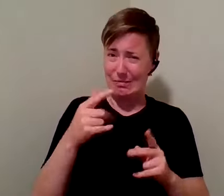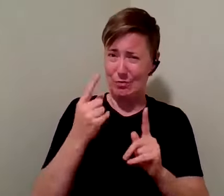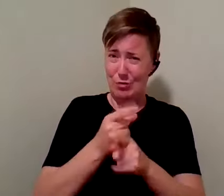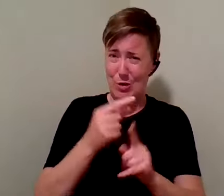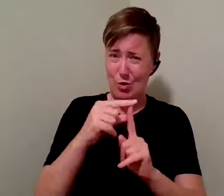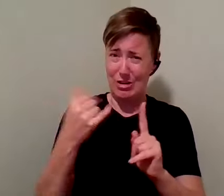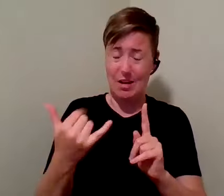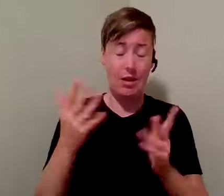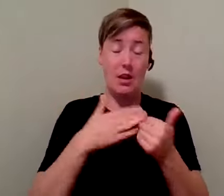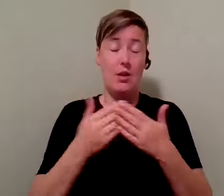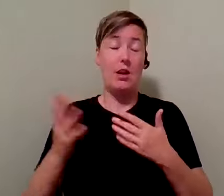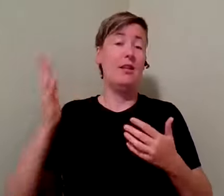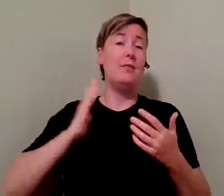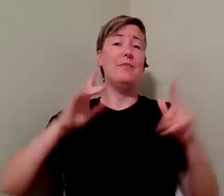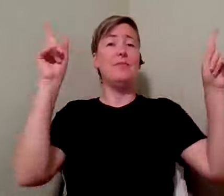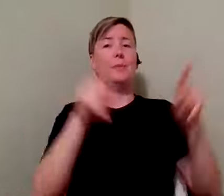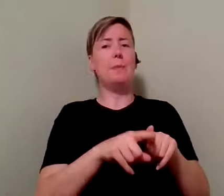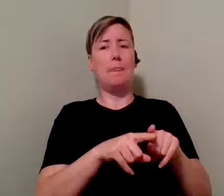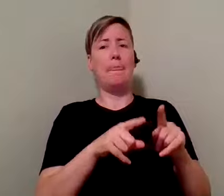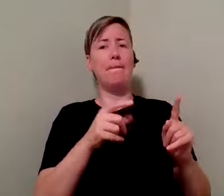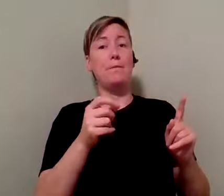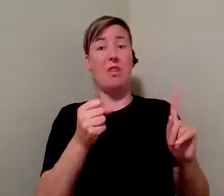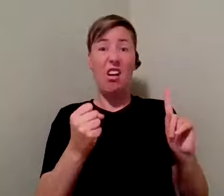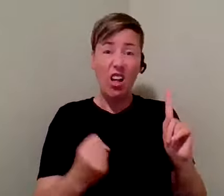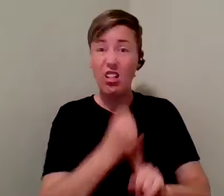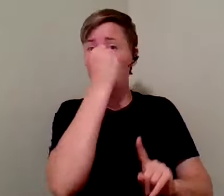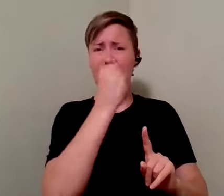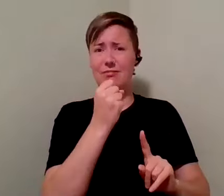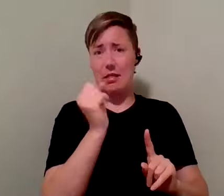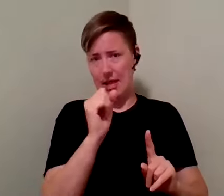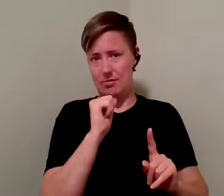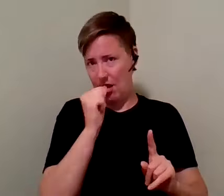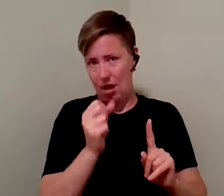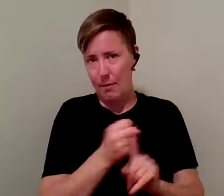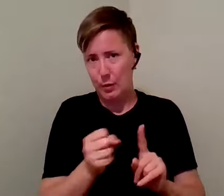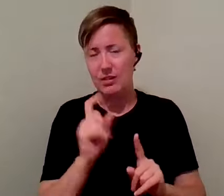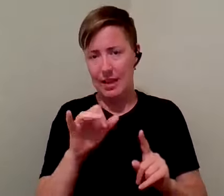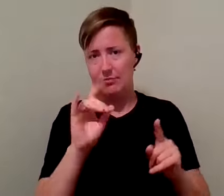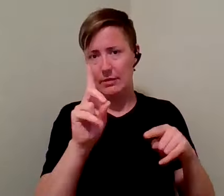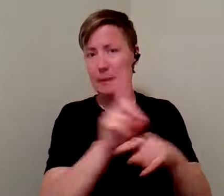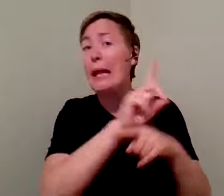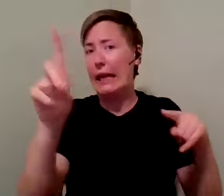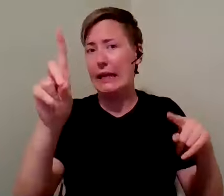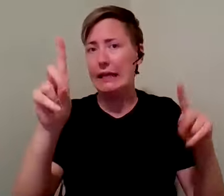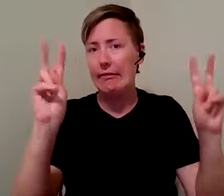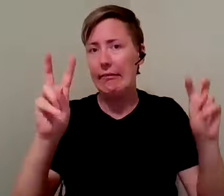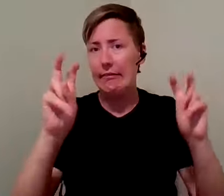it a good bit of discipline back in the day was not frowned upon. And so the